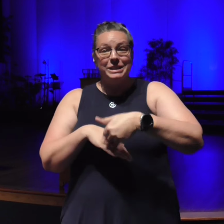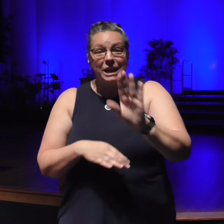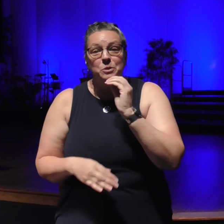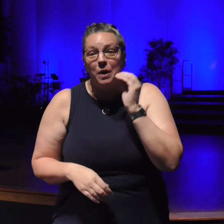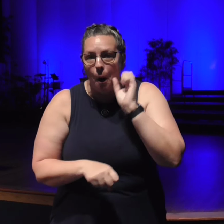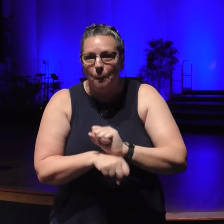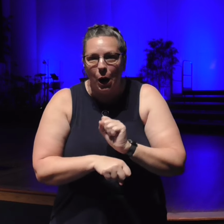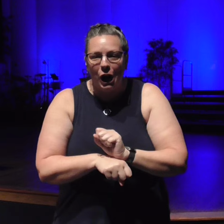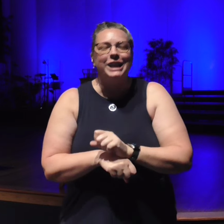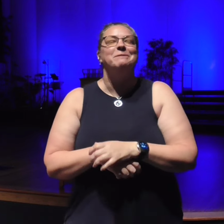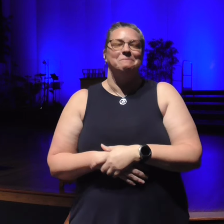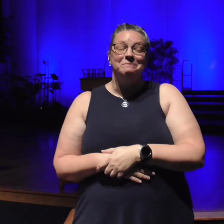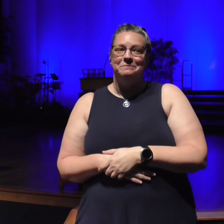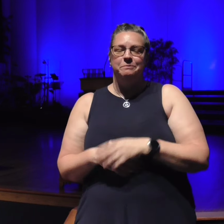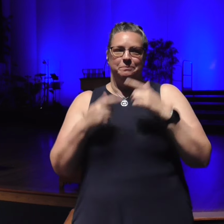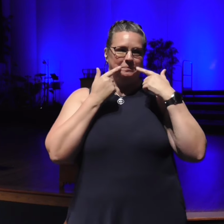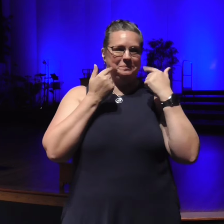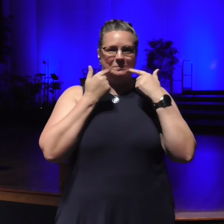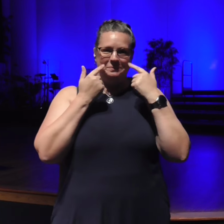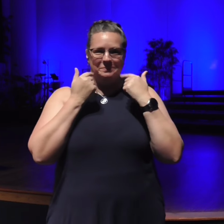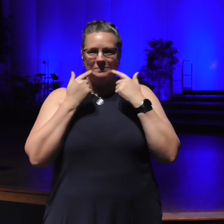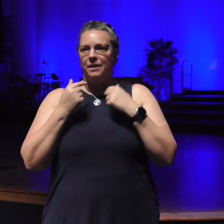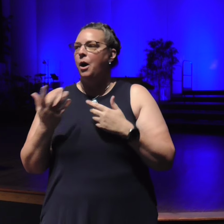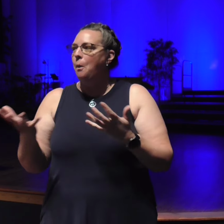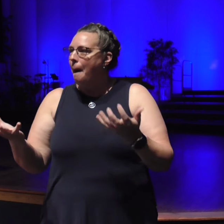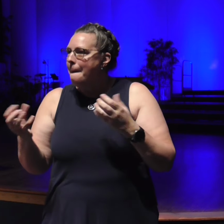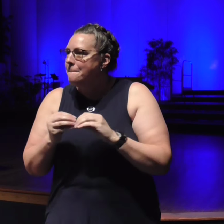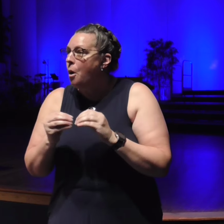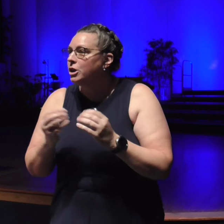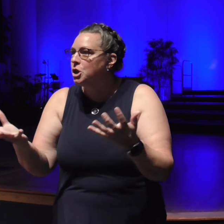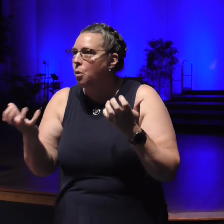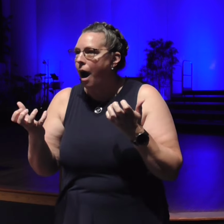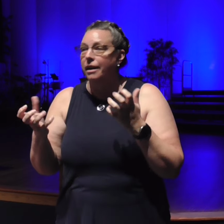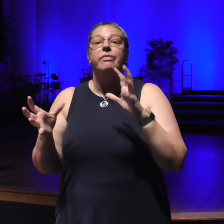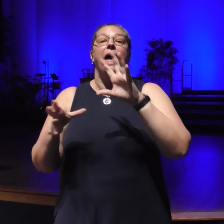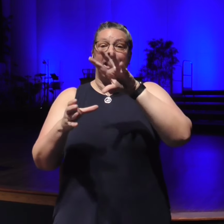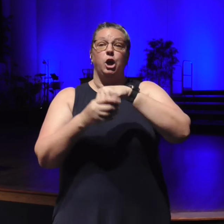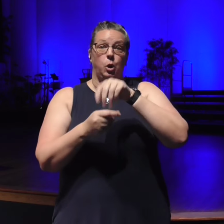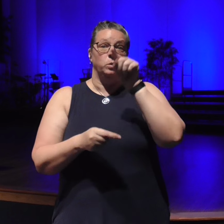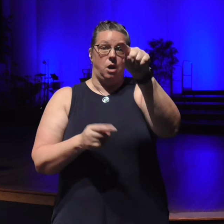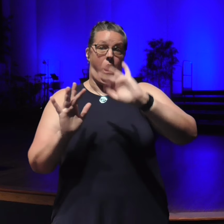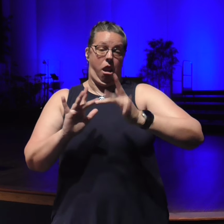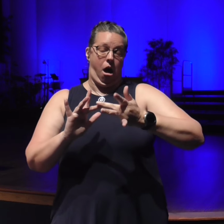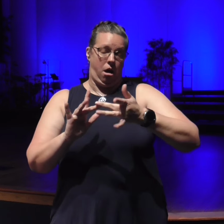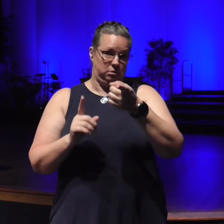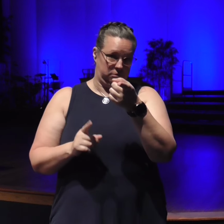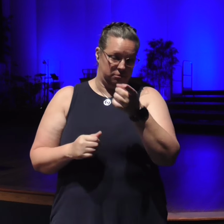homework. What more could you want? And that includes you online, too.